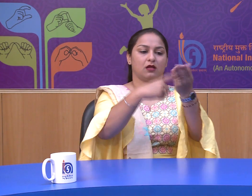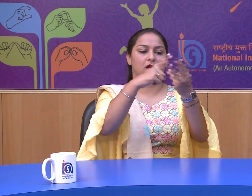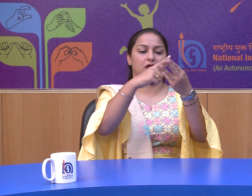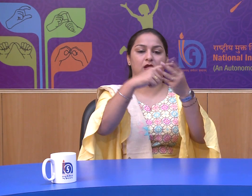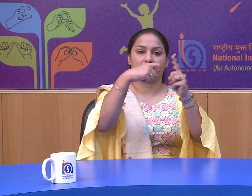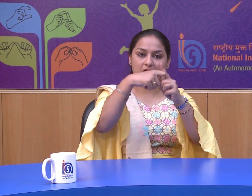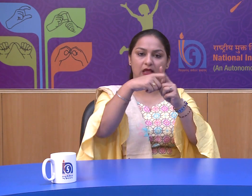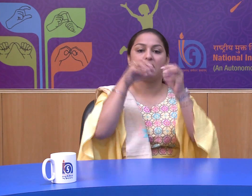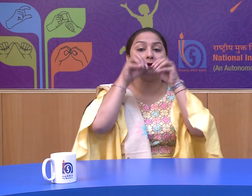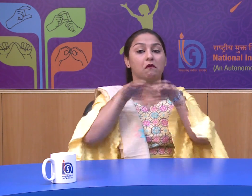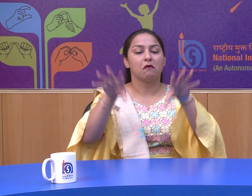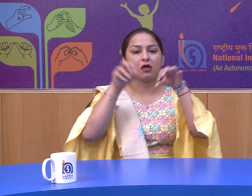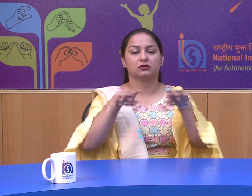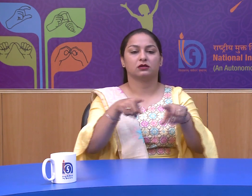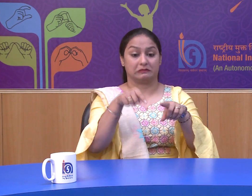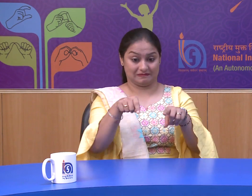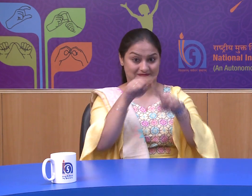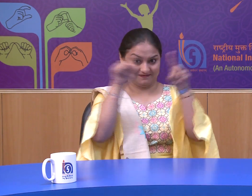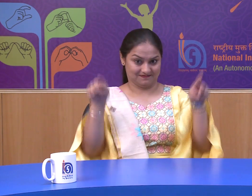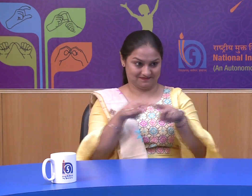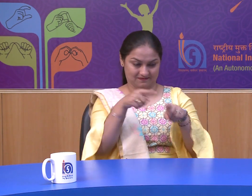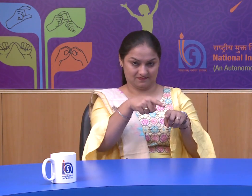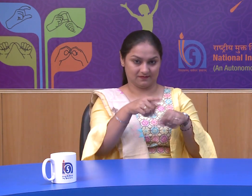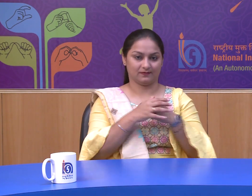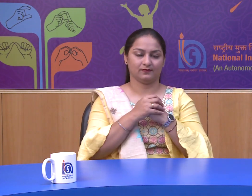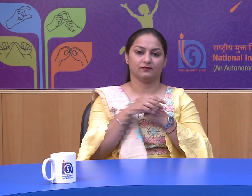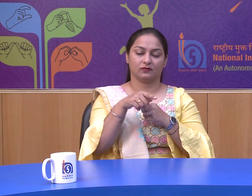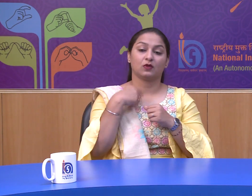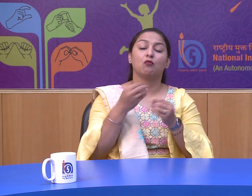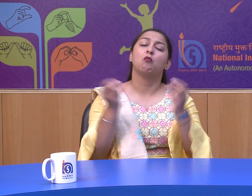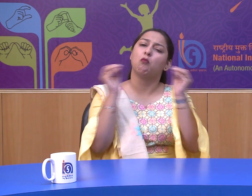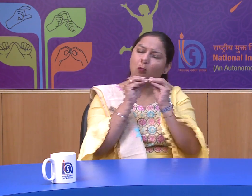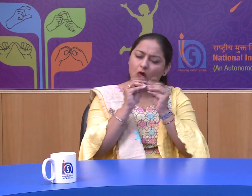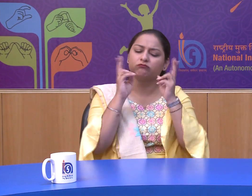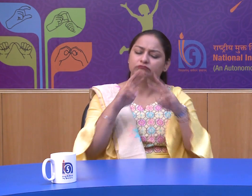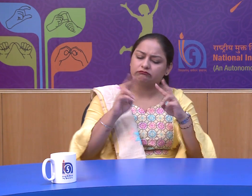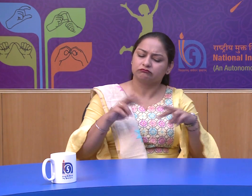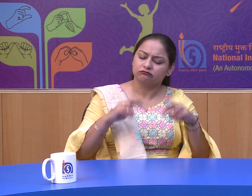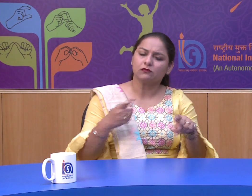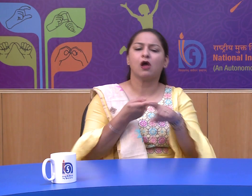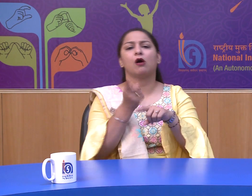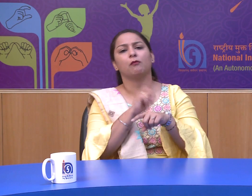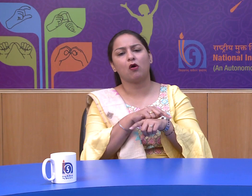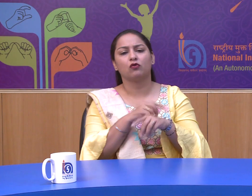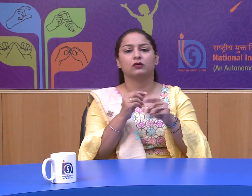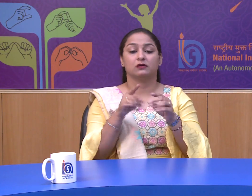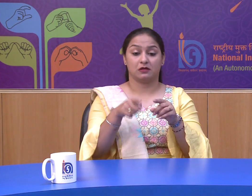In this portion, we will also explore about its impact